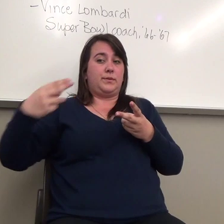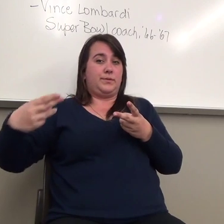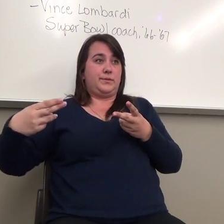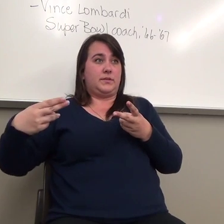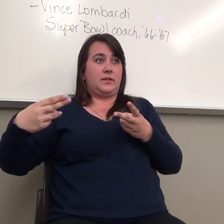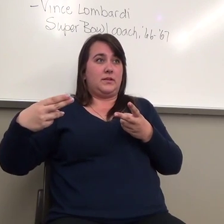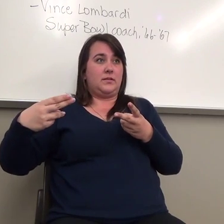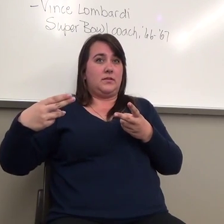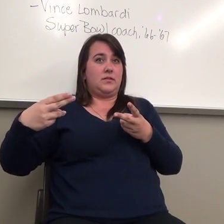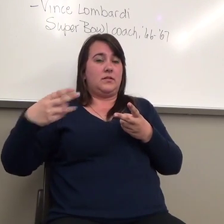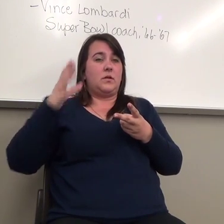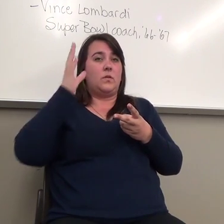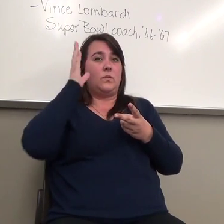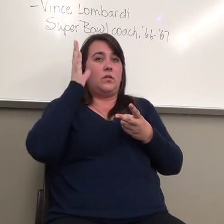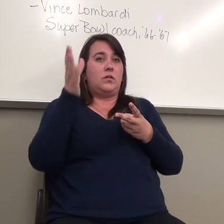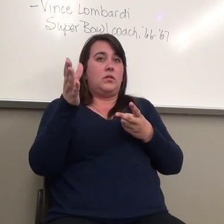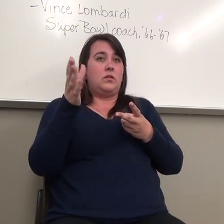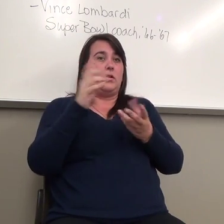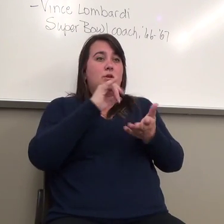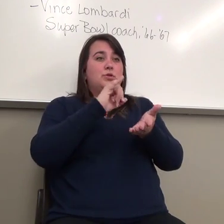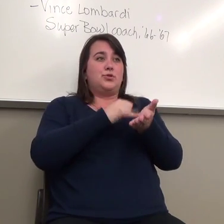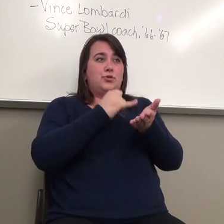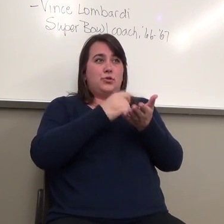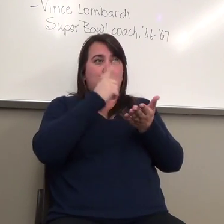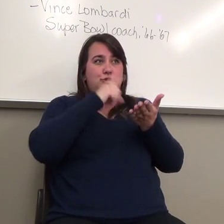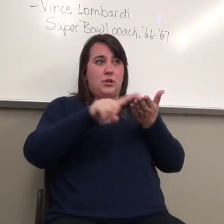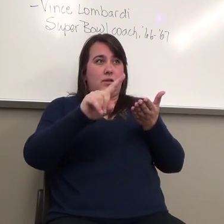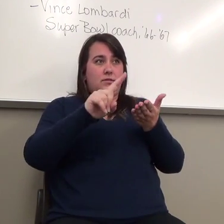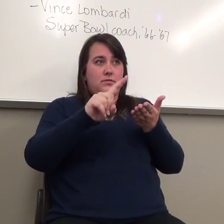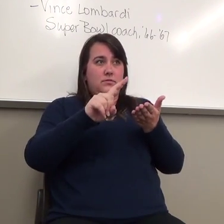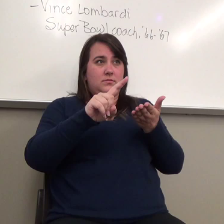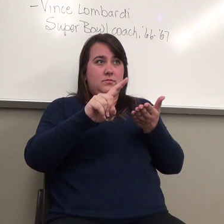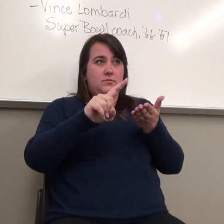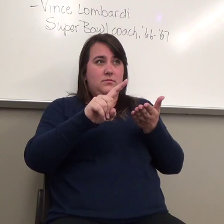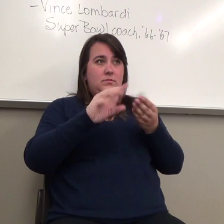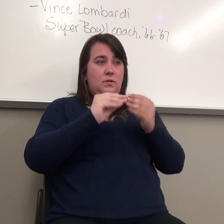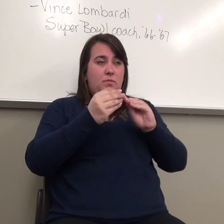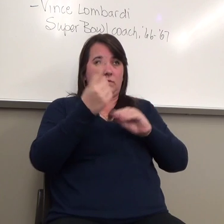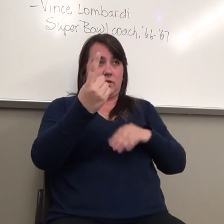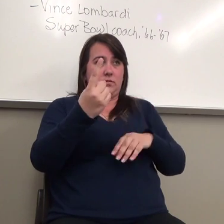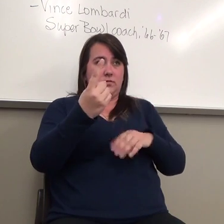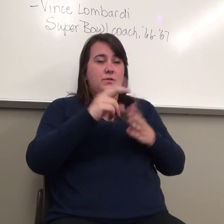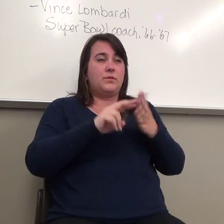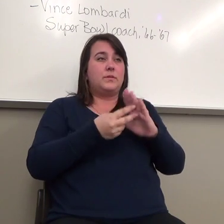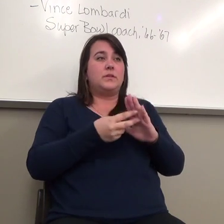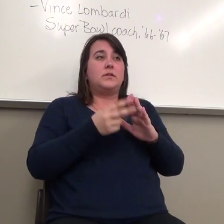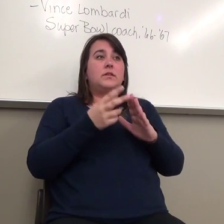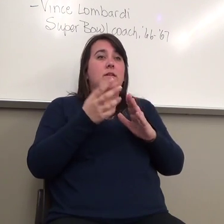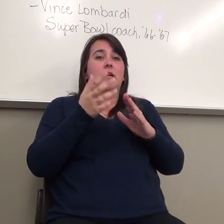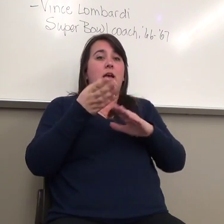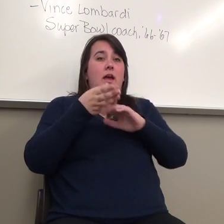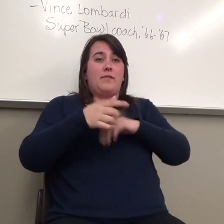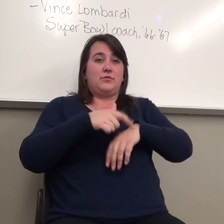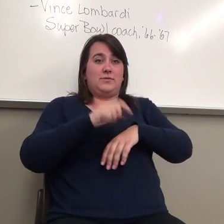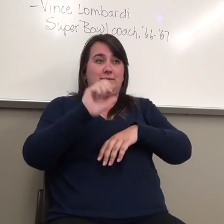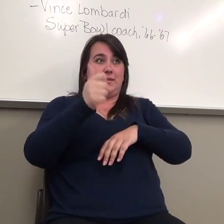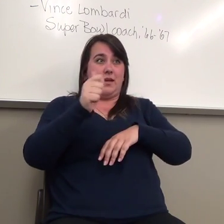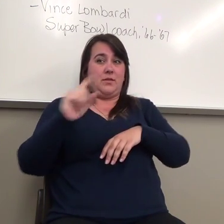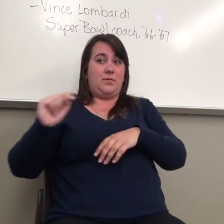is going to be journal check number 1. Journal entries that are made after 10 a.m. on Thursday,